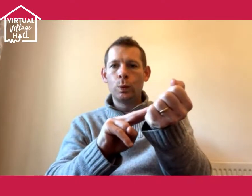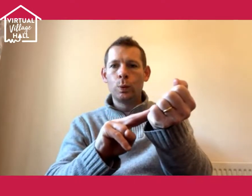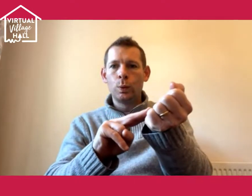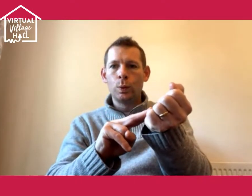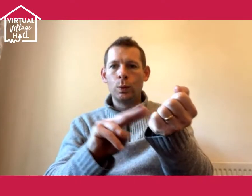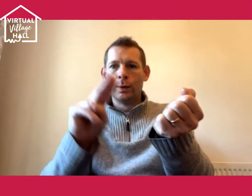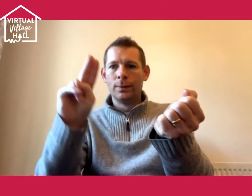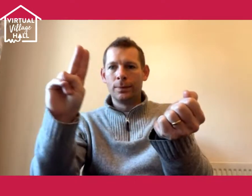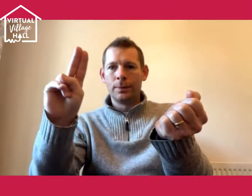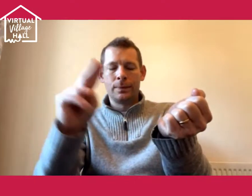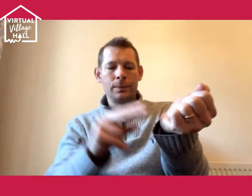They can be blue.